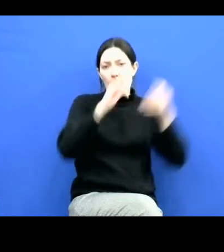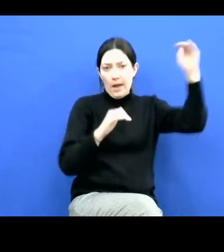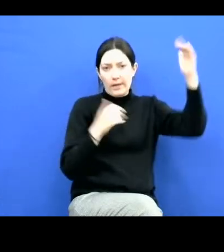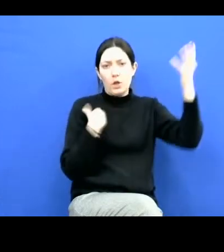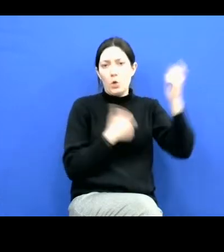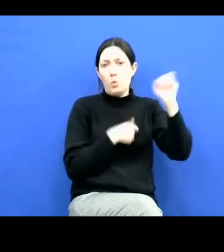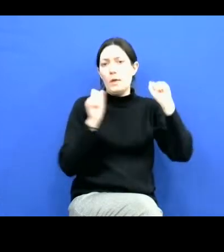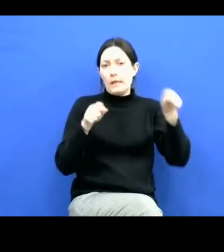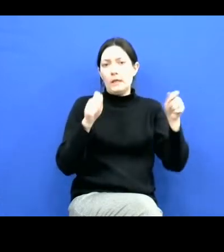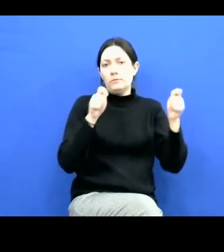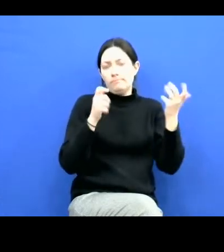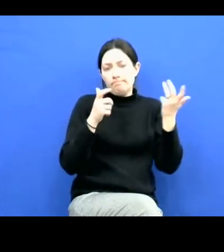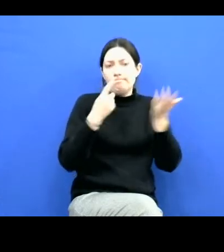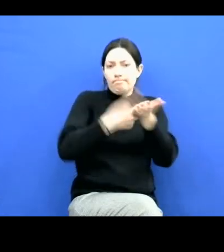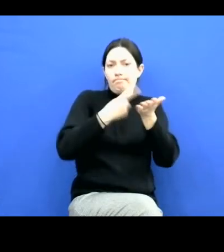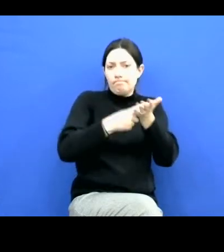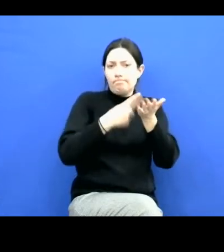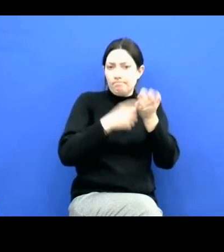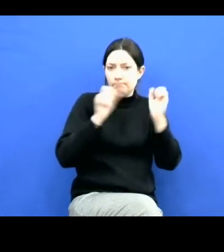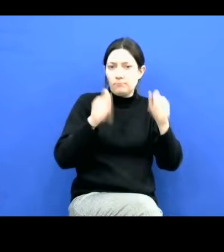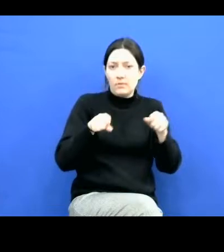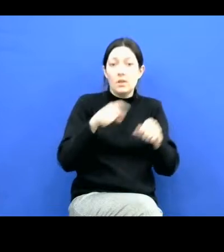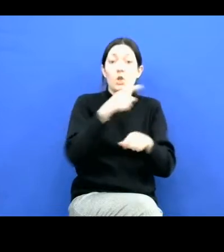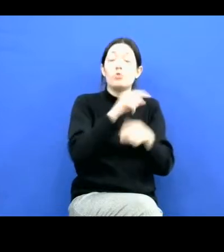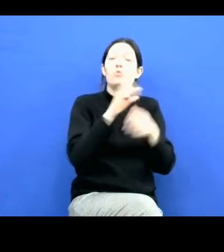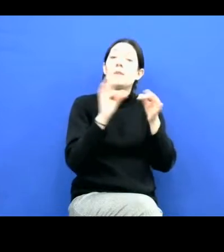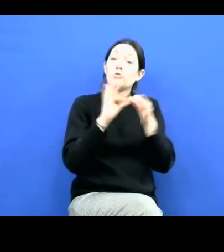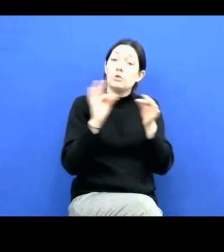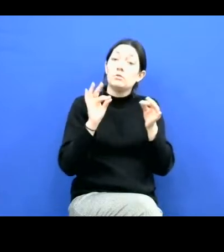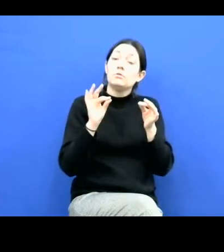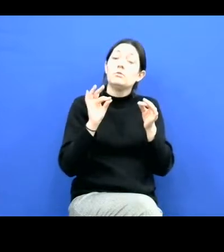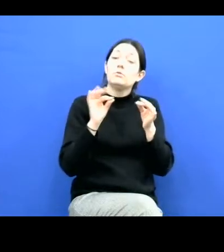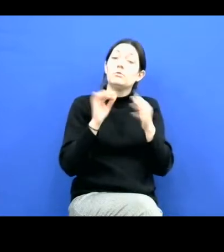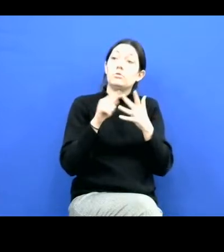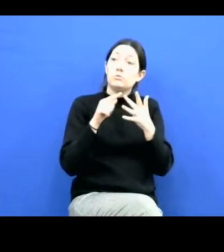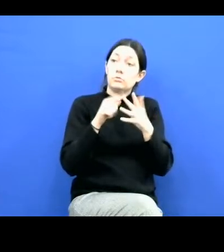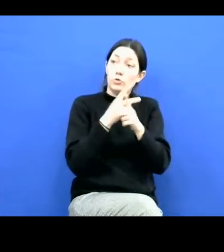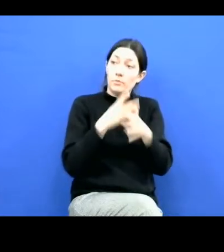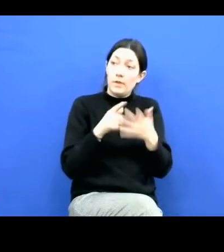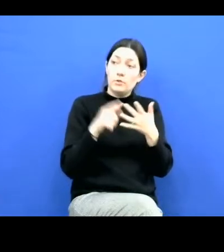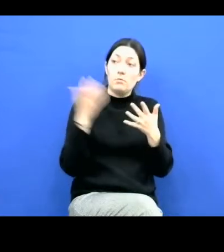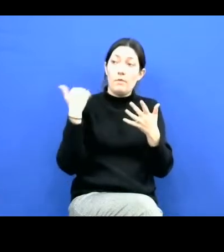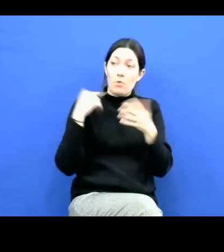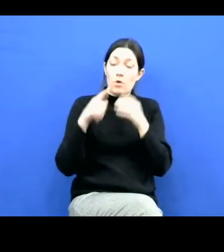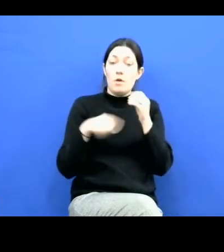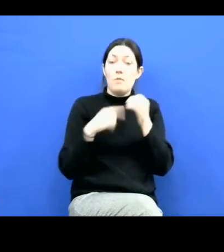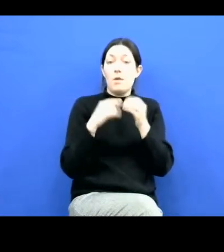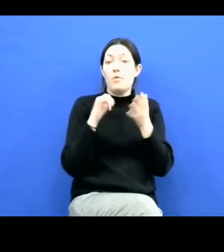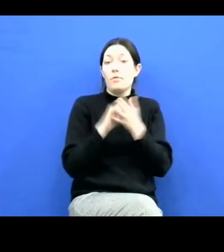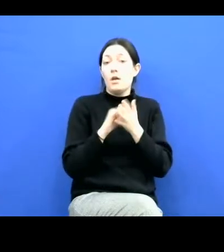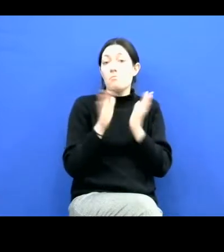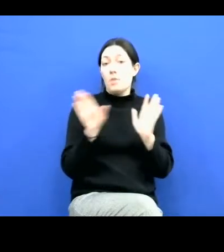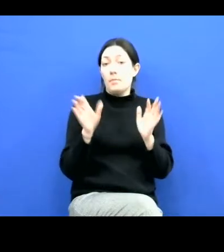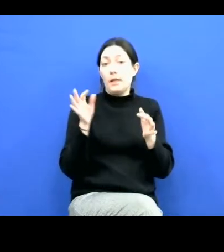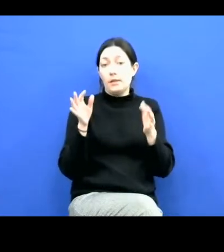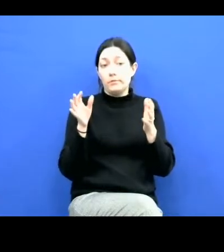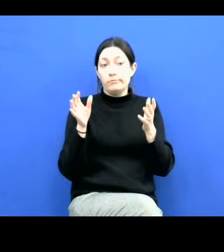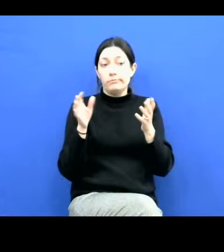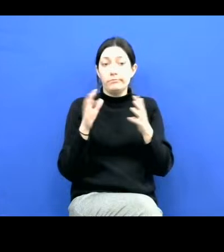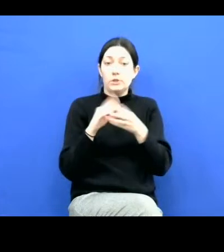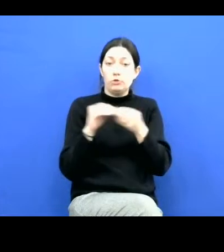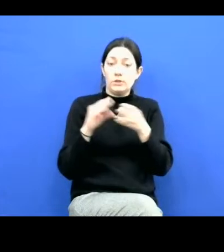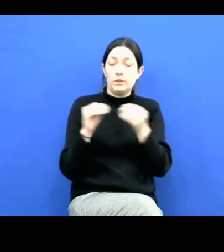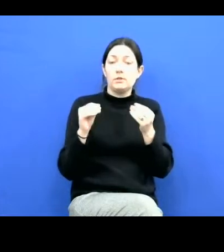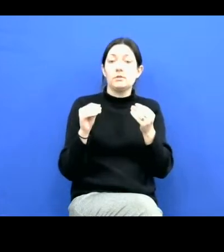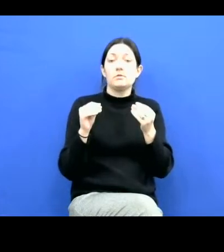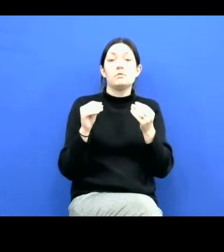height, and it's a concern that you mentioned, Mr. Supervisor, before the public hearing. And I think the style of a barn and things like that could work. And I